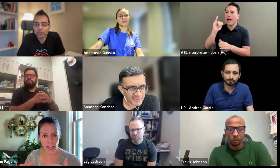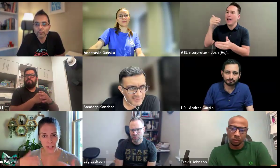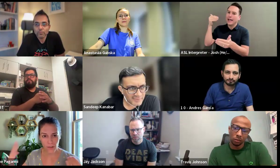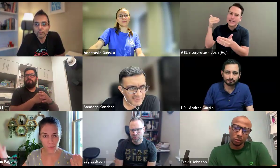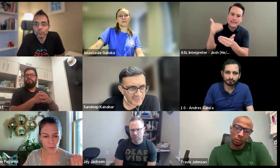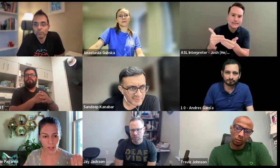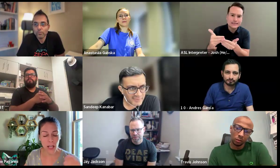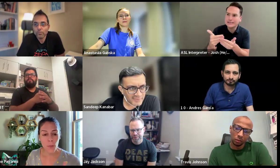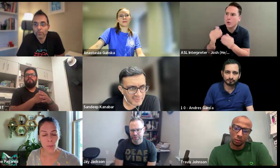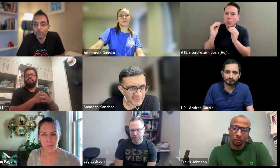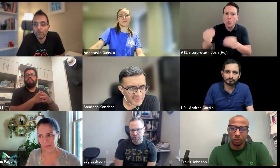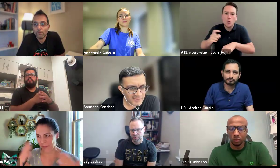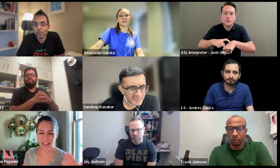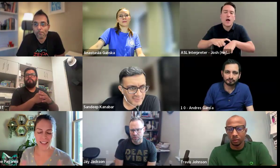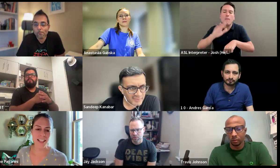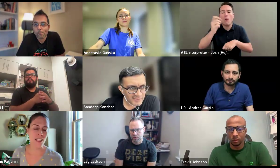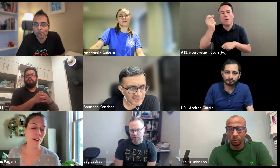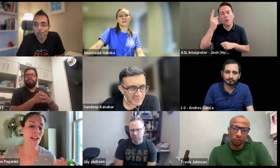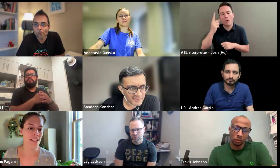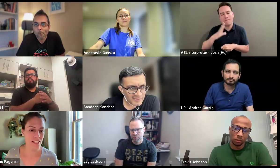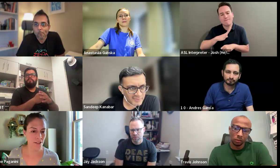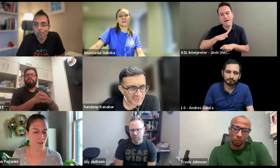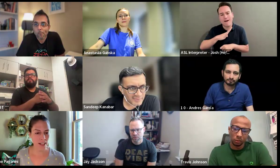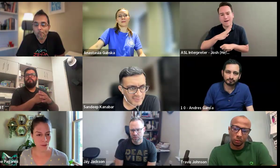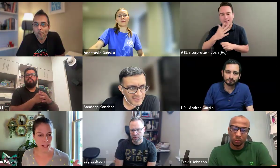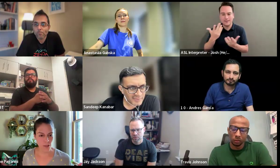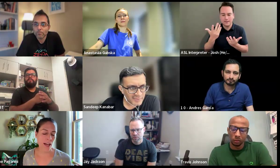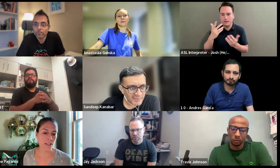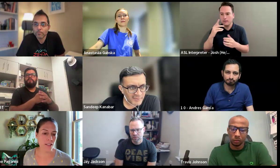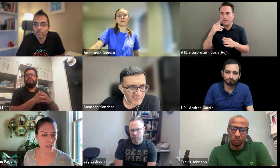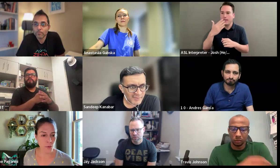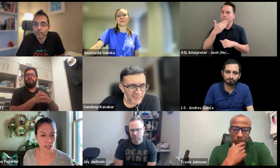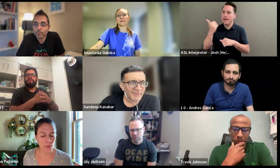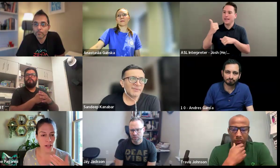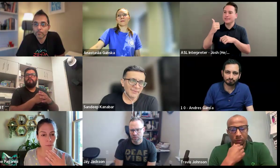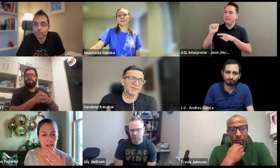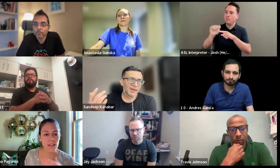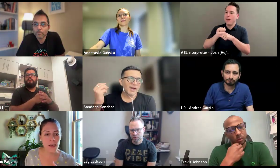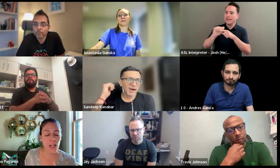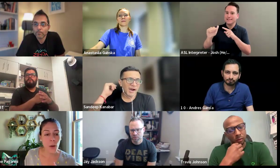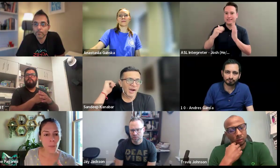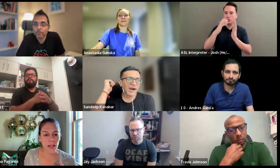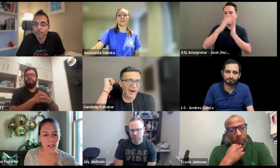have like a full it's very extensive, like the best practices that we recommend. But